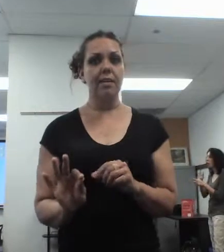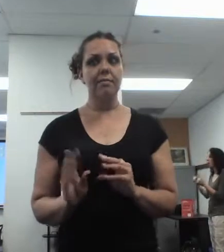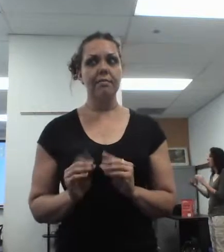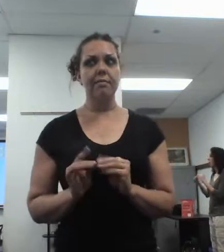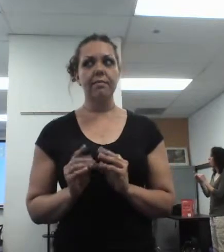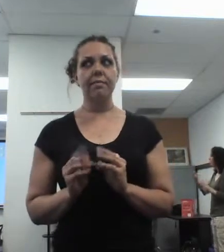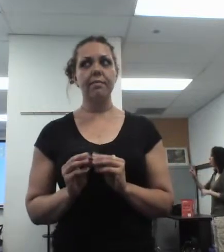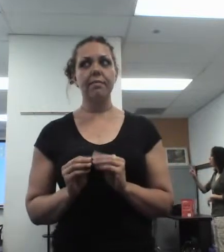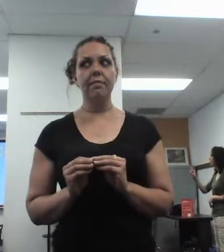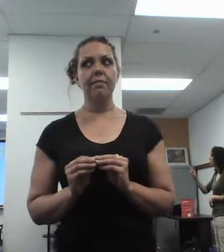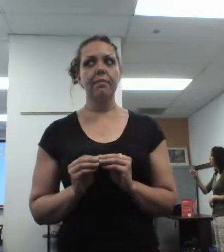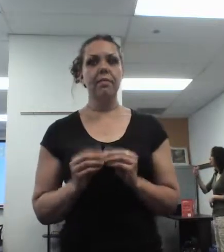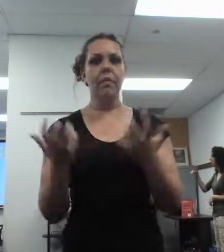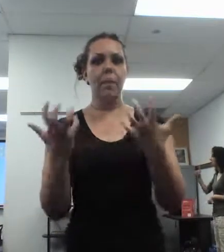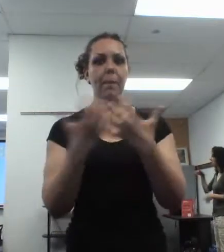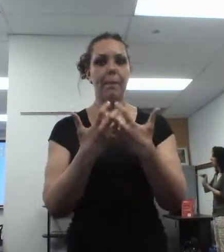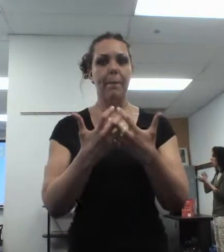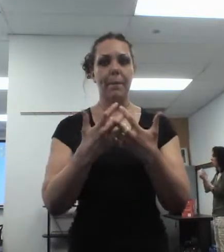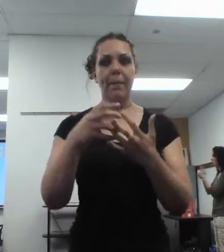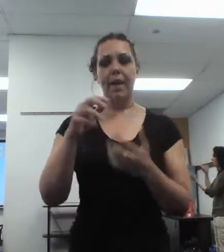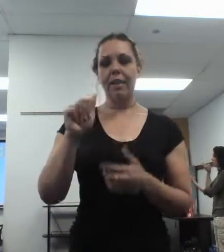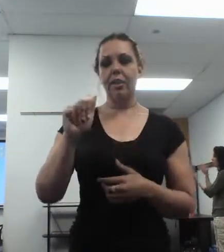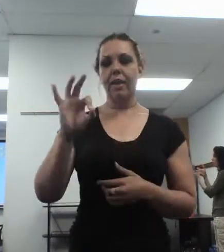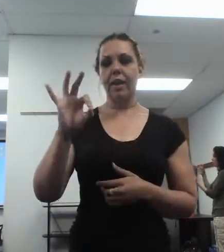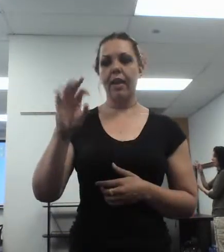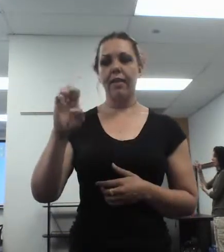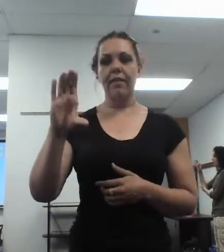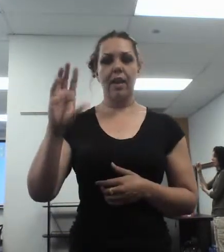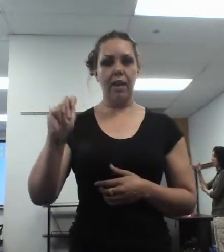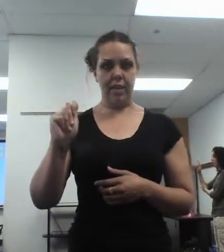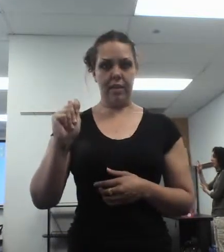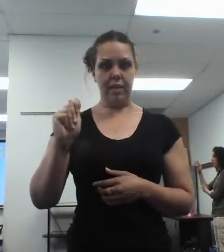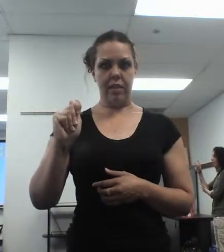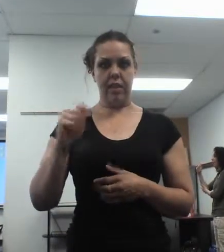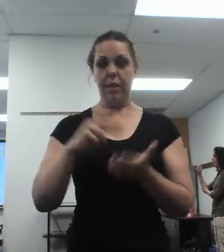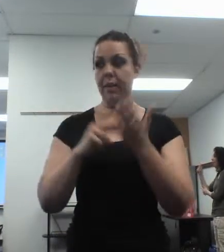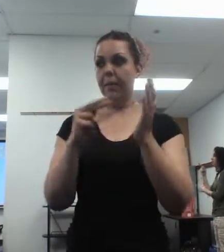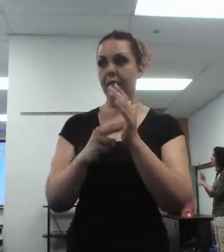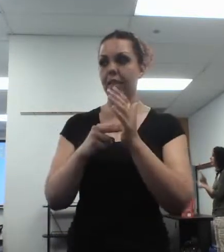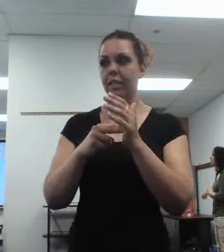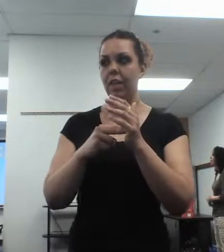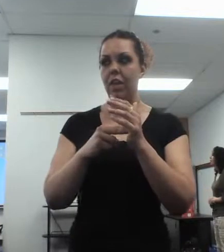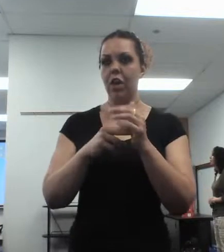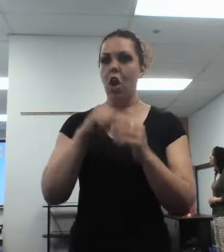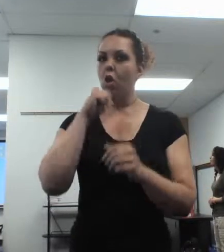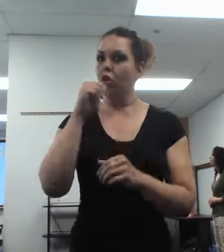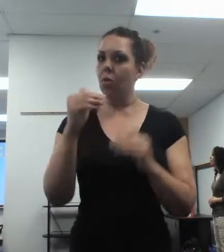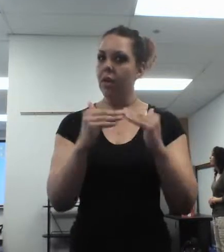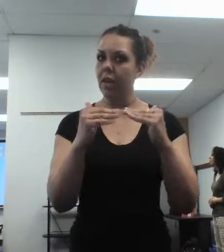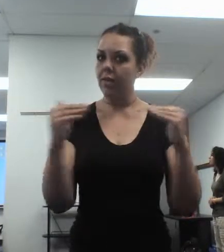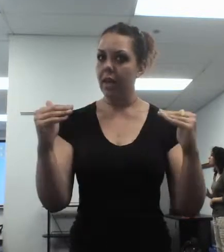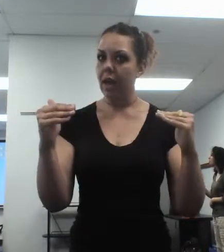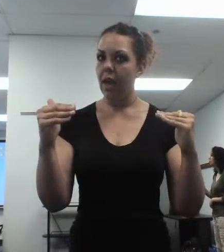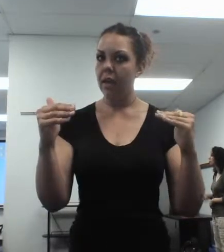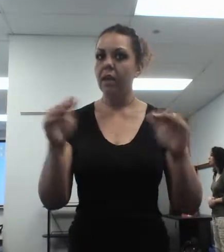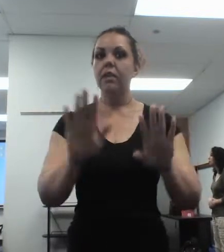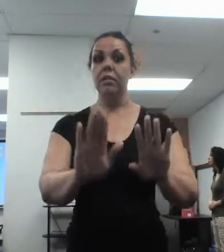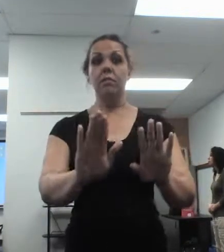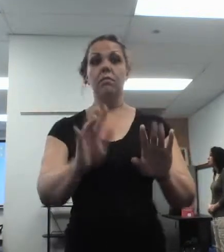Okay, meaning? Don't be monotone, unless the speaker's monotone.